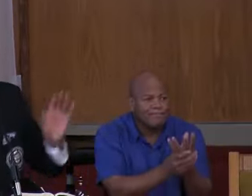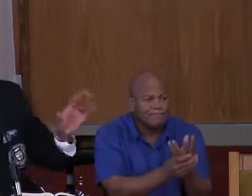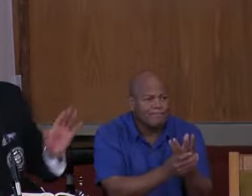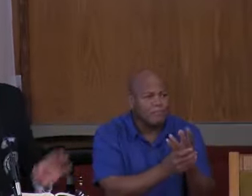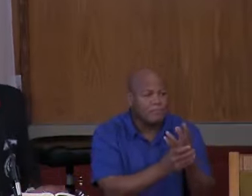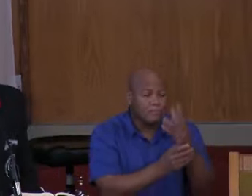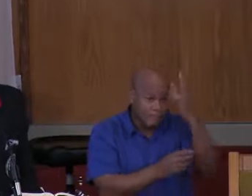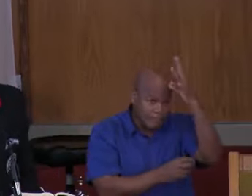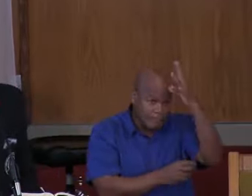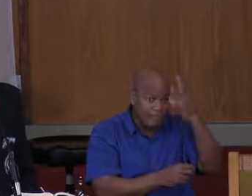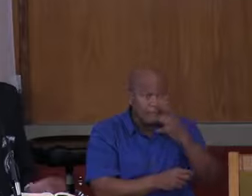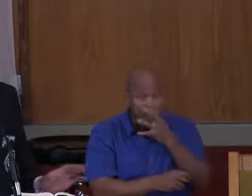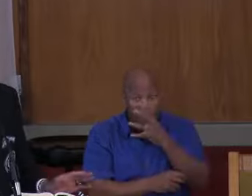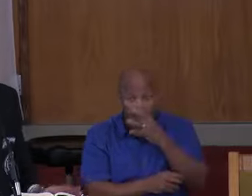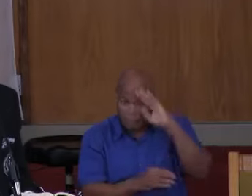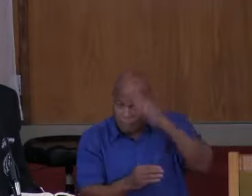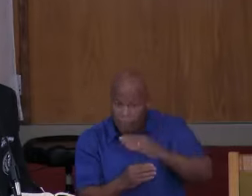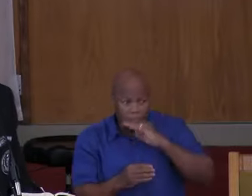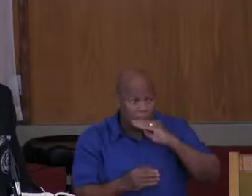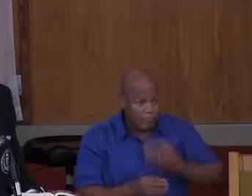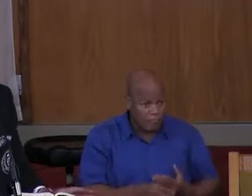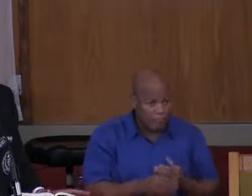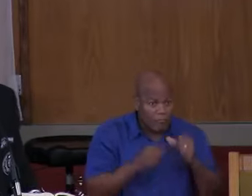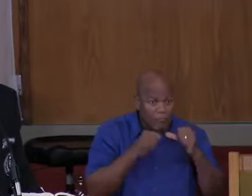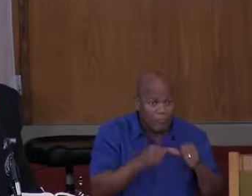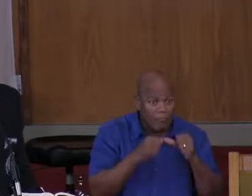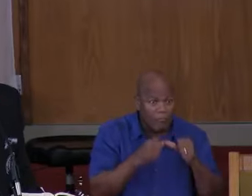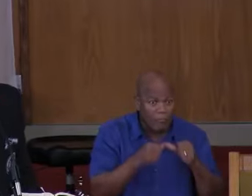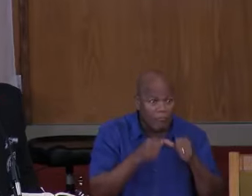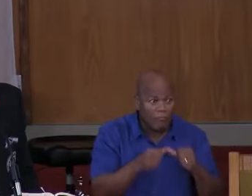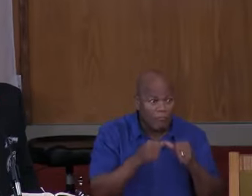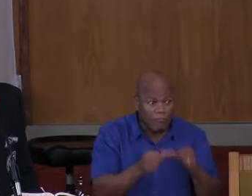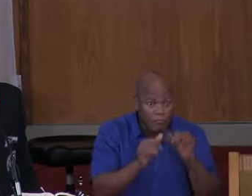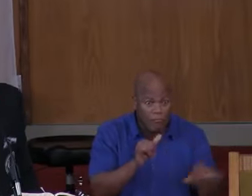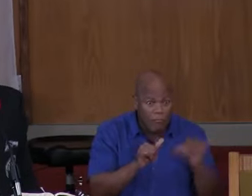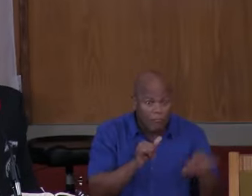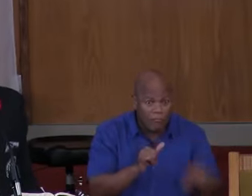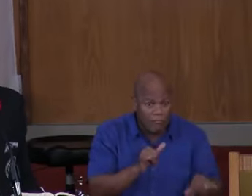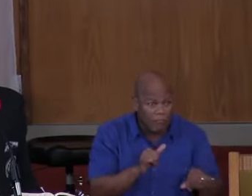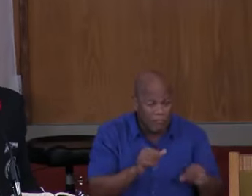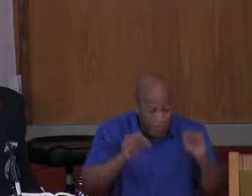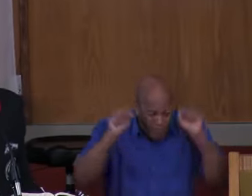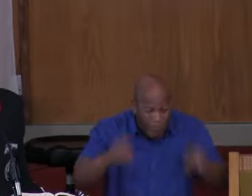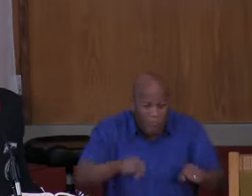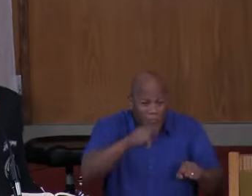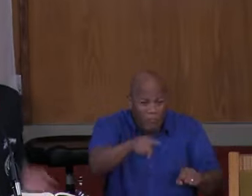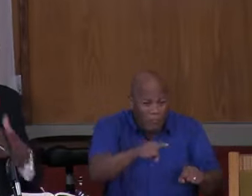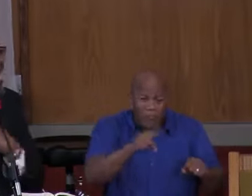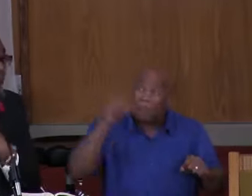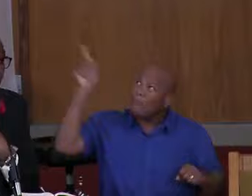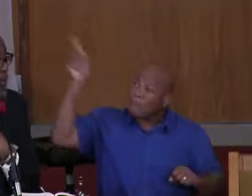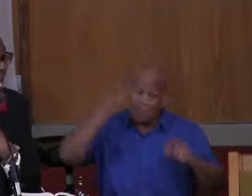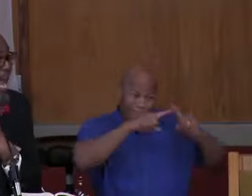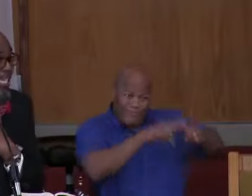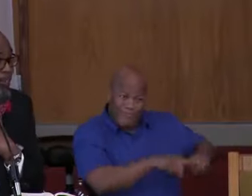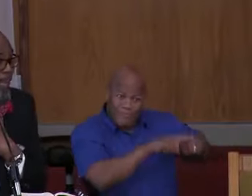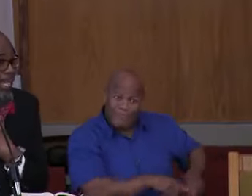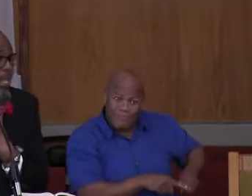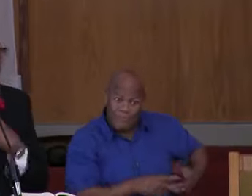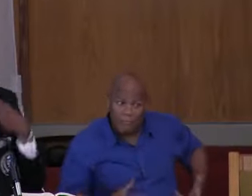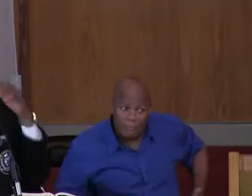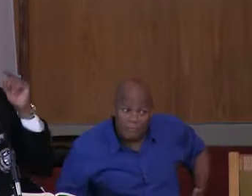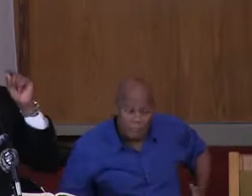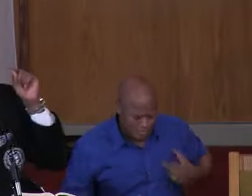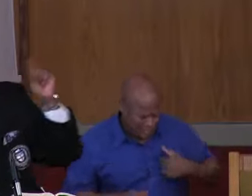mother, father, son, daughter, uncle, nephew, niece? Can you be counted on, not for what I